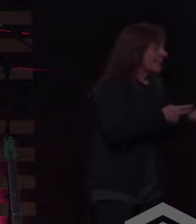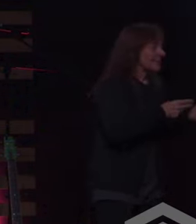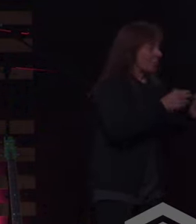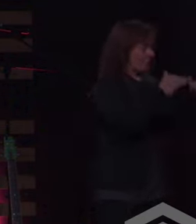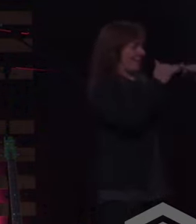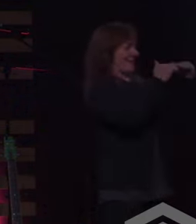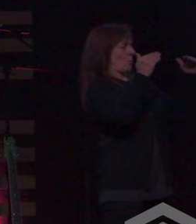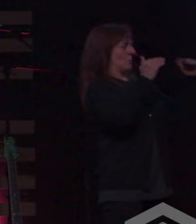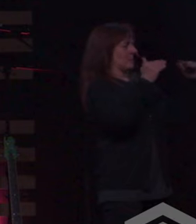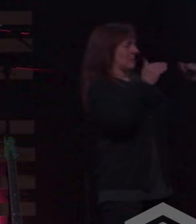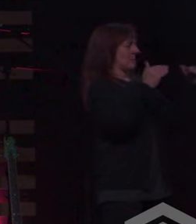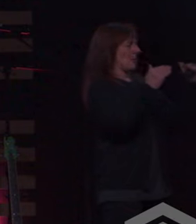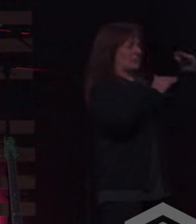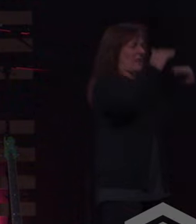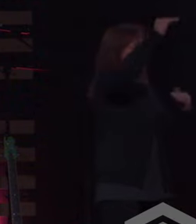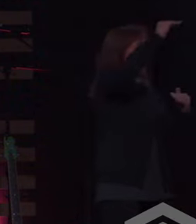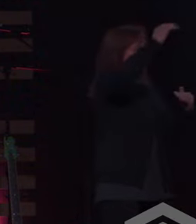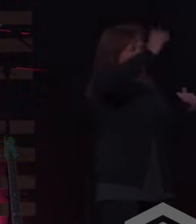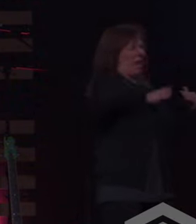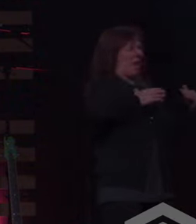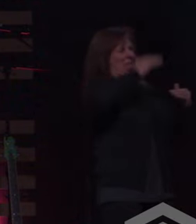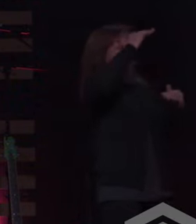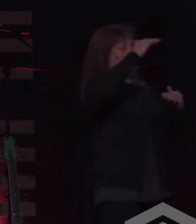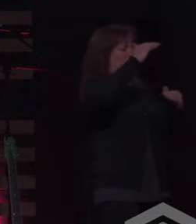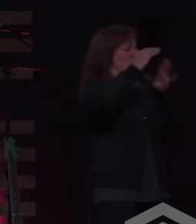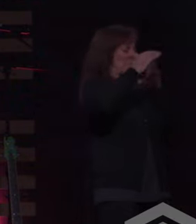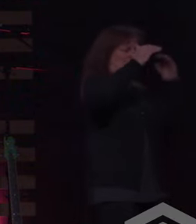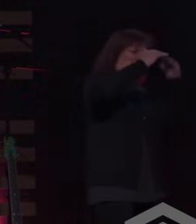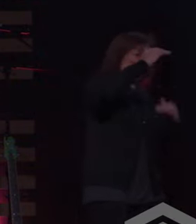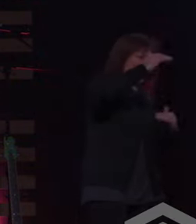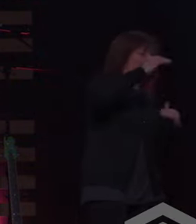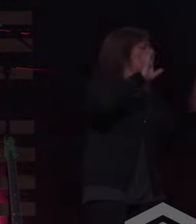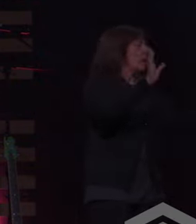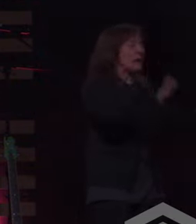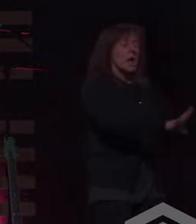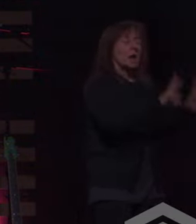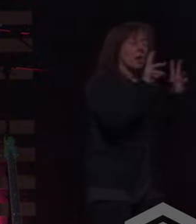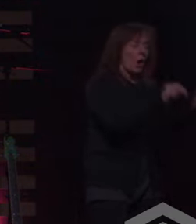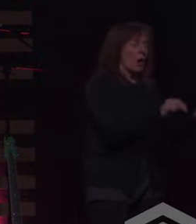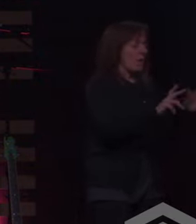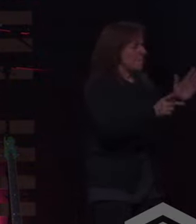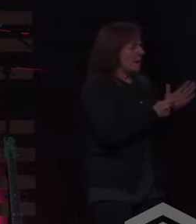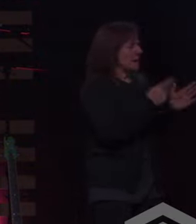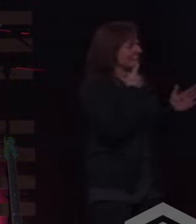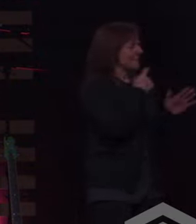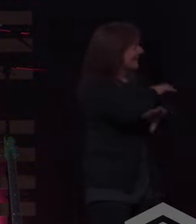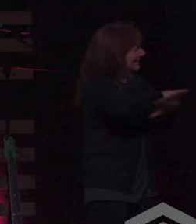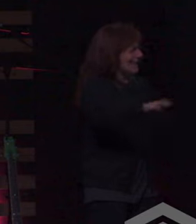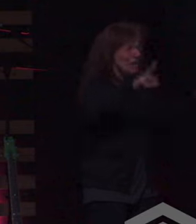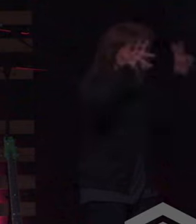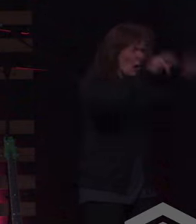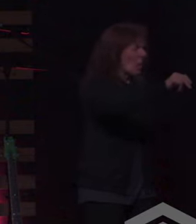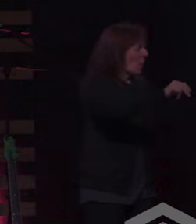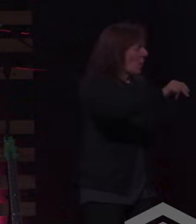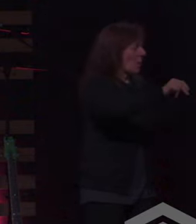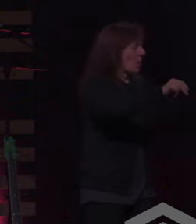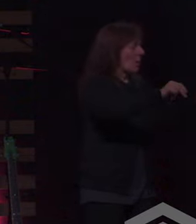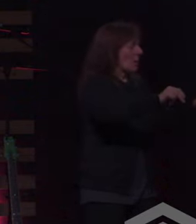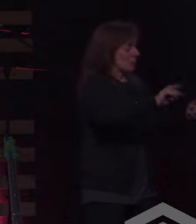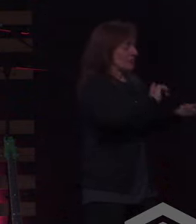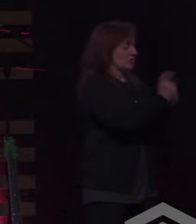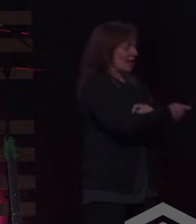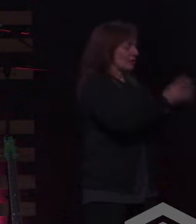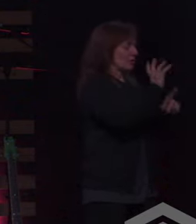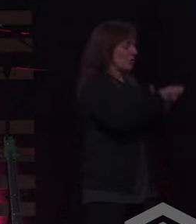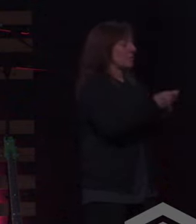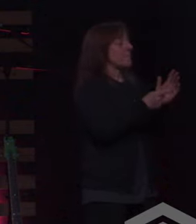okay? It's not a value thing. As a matter of fact, Paul is going to share about completely changing the culture. As a matter of fact,